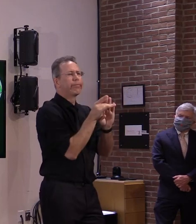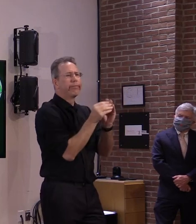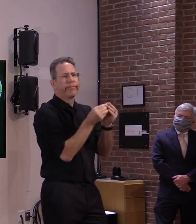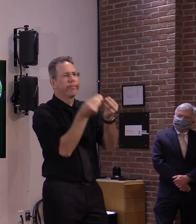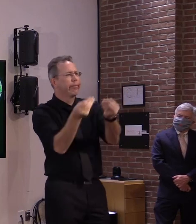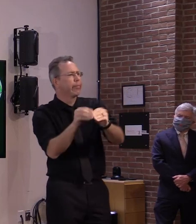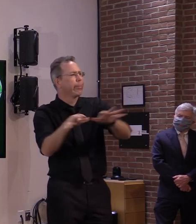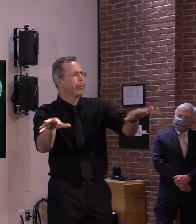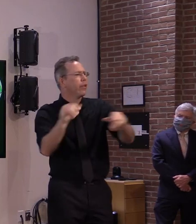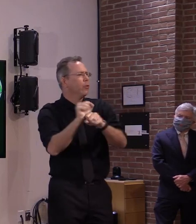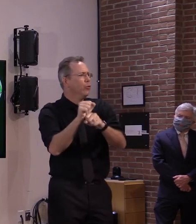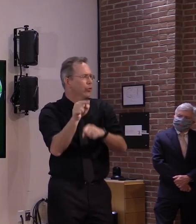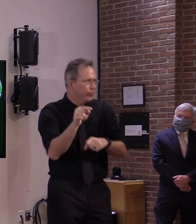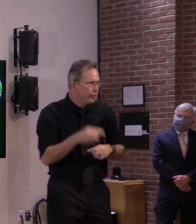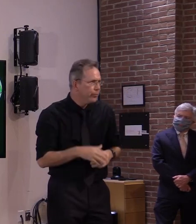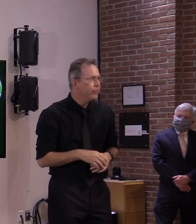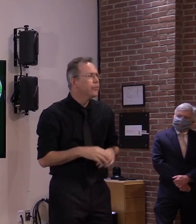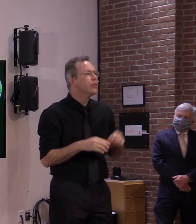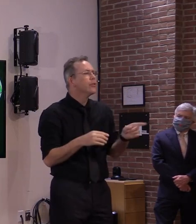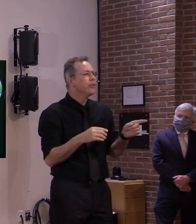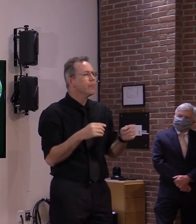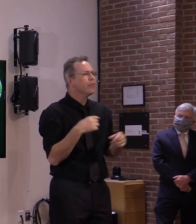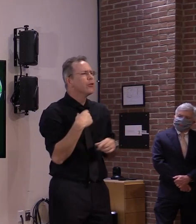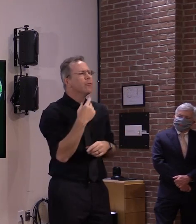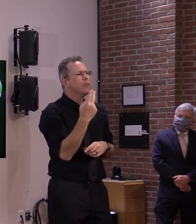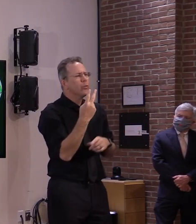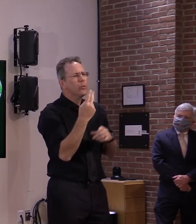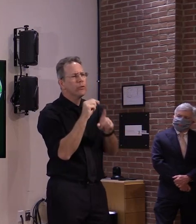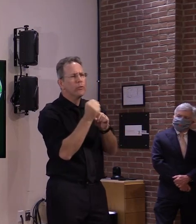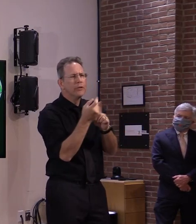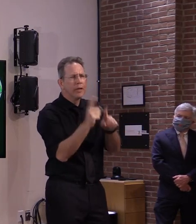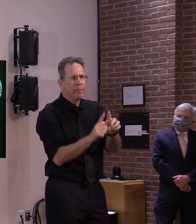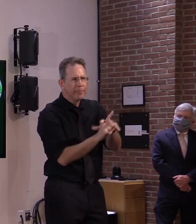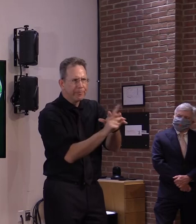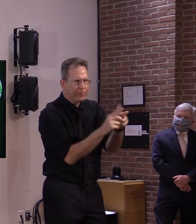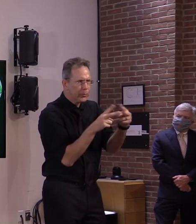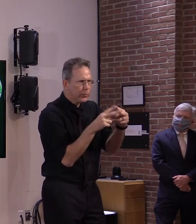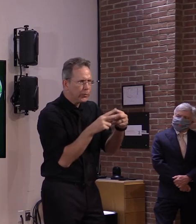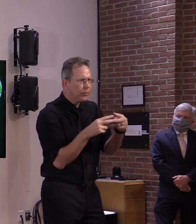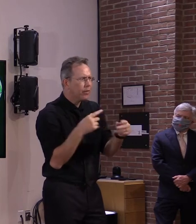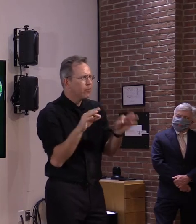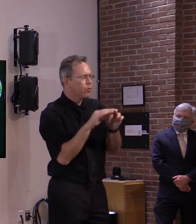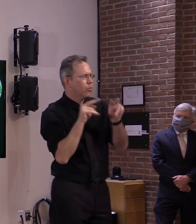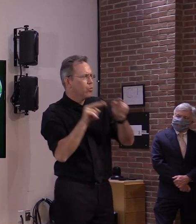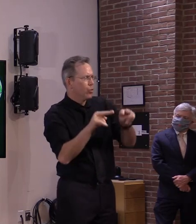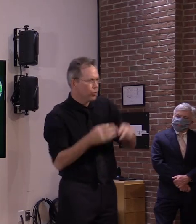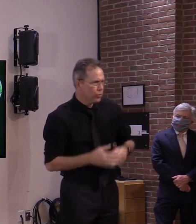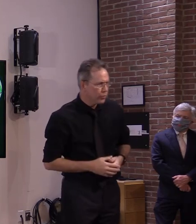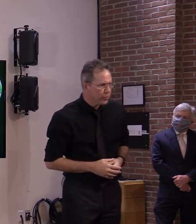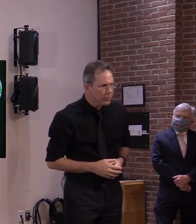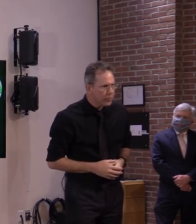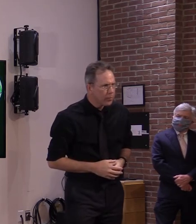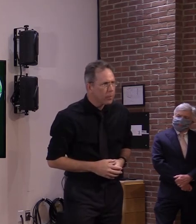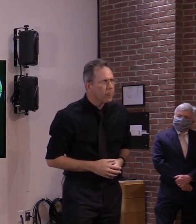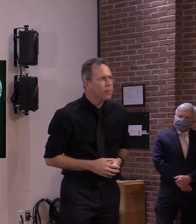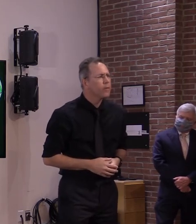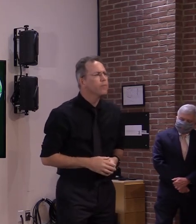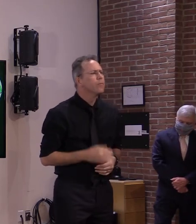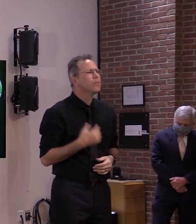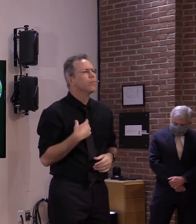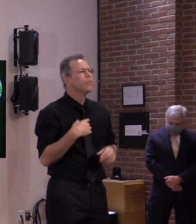currently, though a number of these are nearing resolution, which happens 28 days after the last